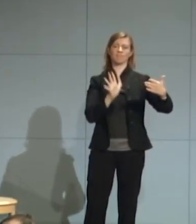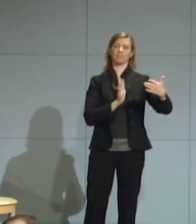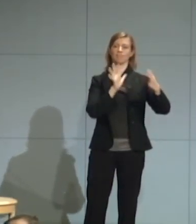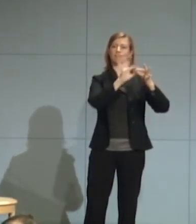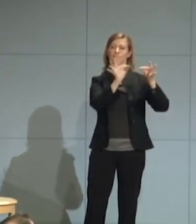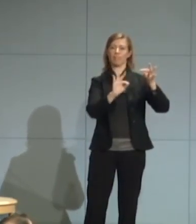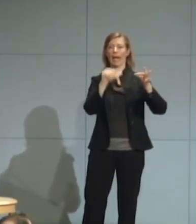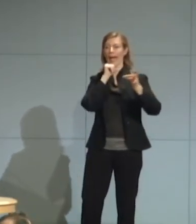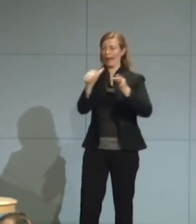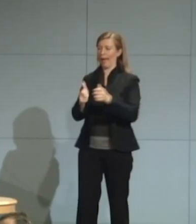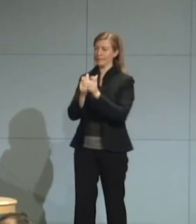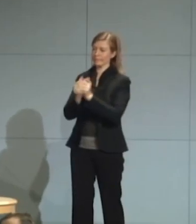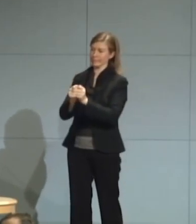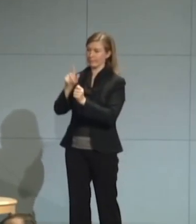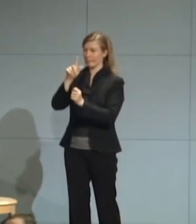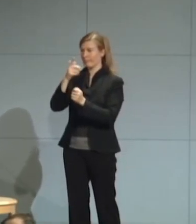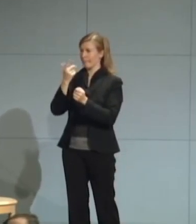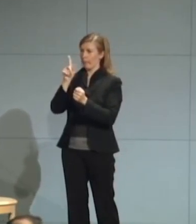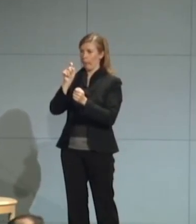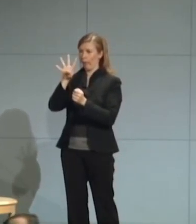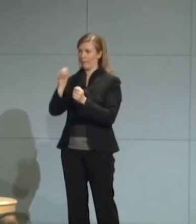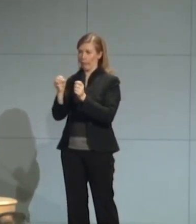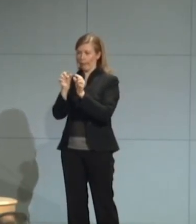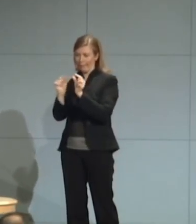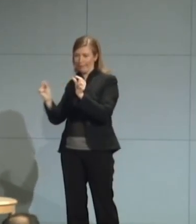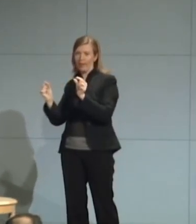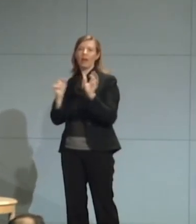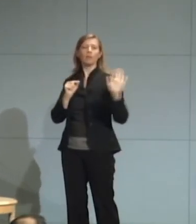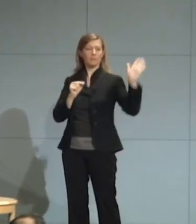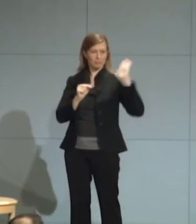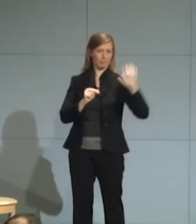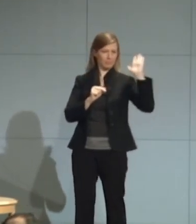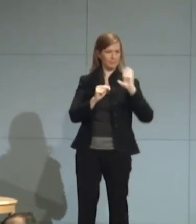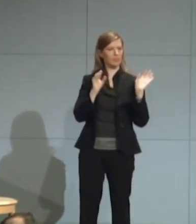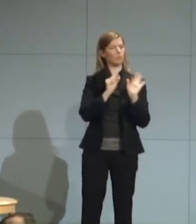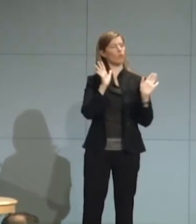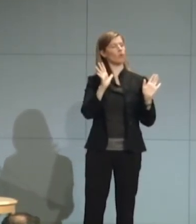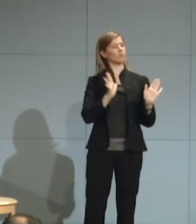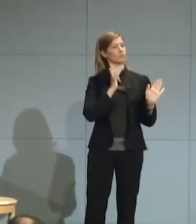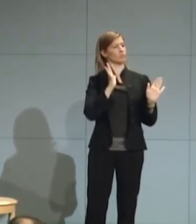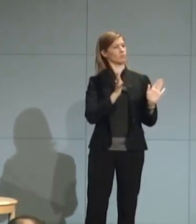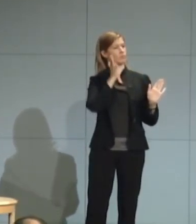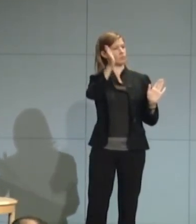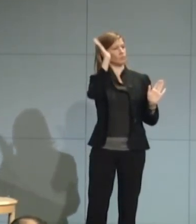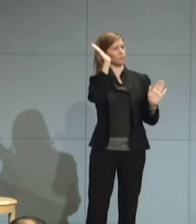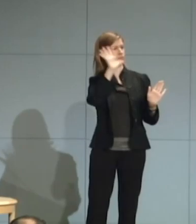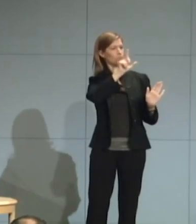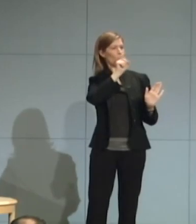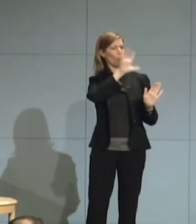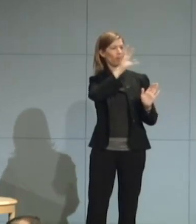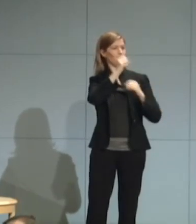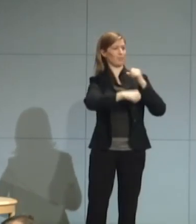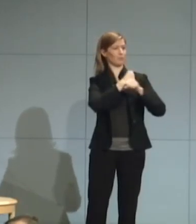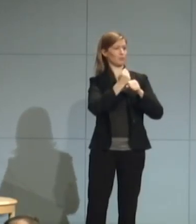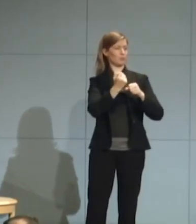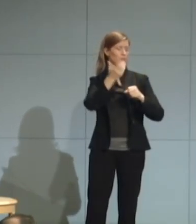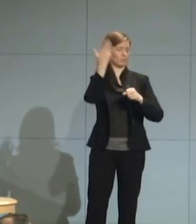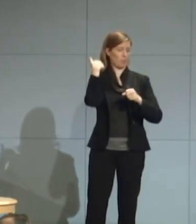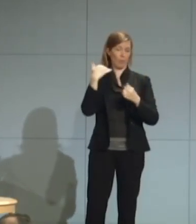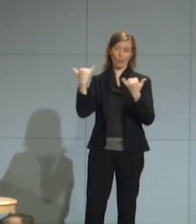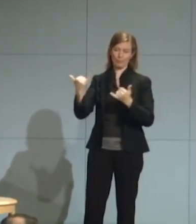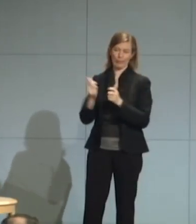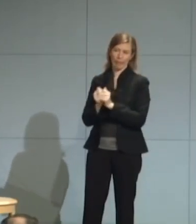us today, any mention of that brings forth cries of hostility from those who prefer the shiny, happy